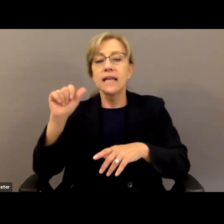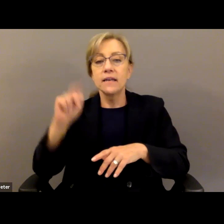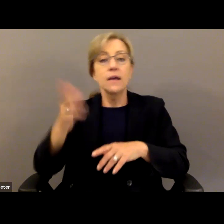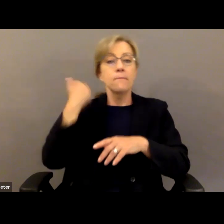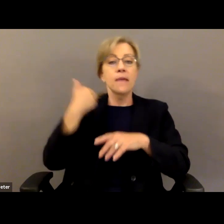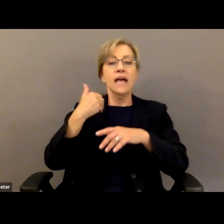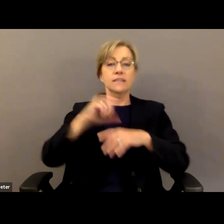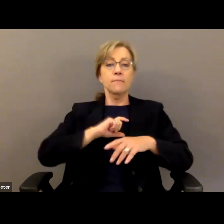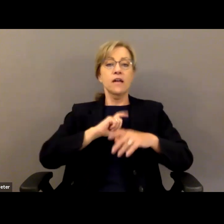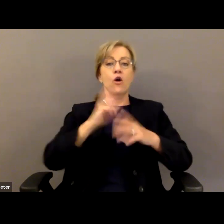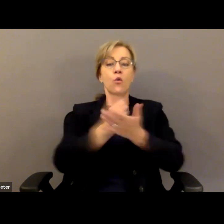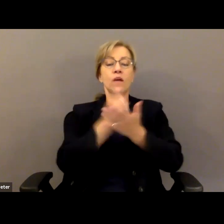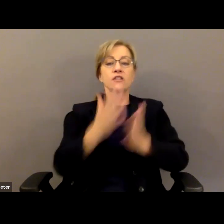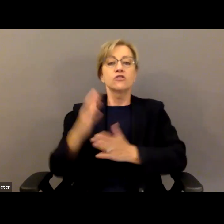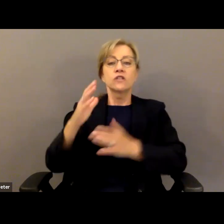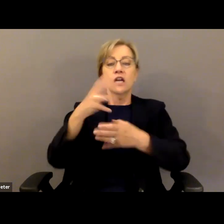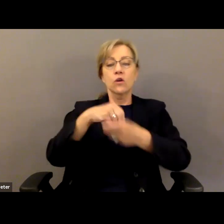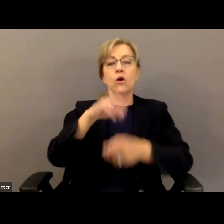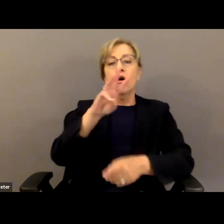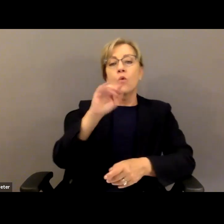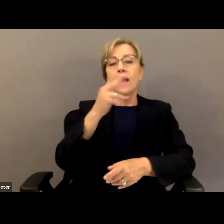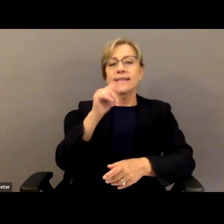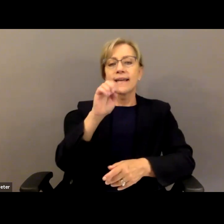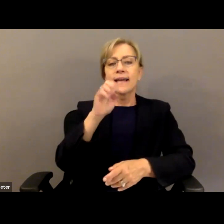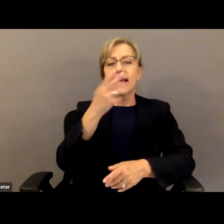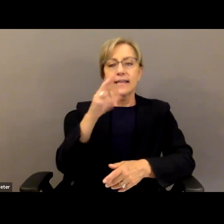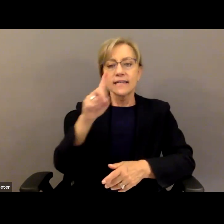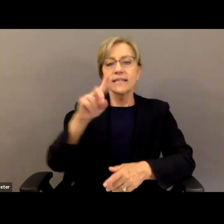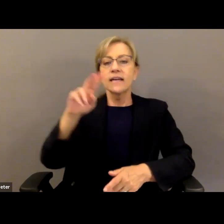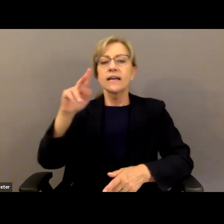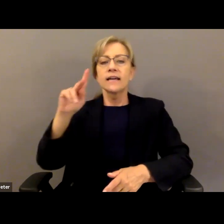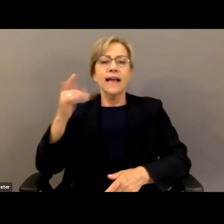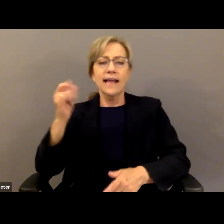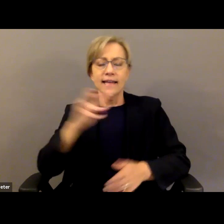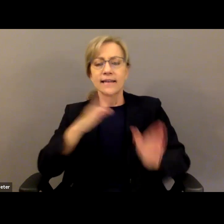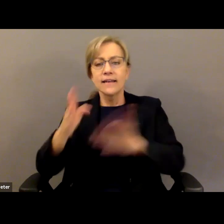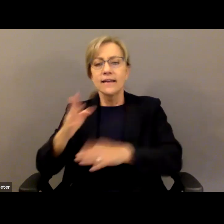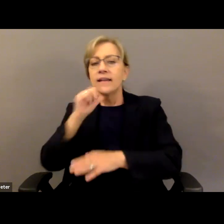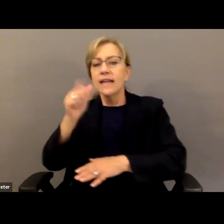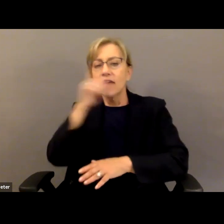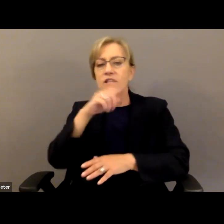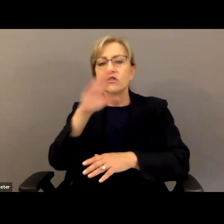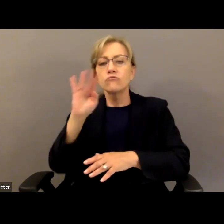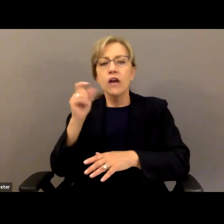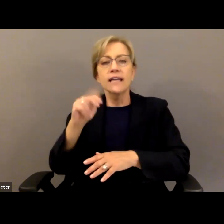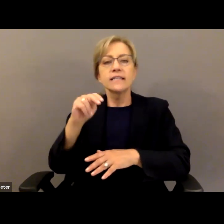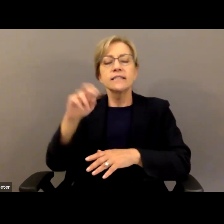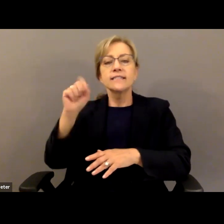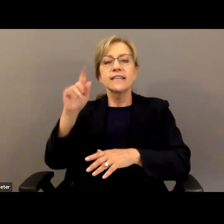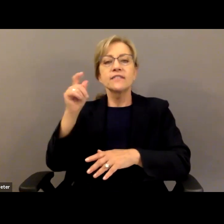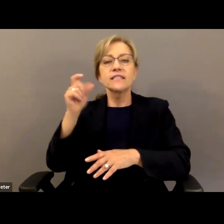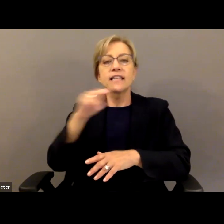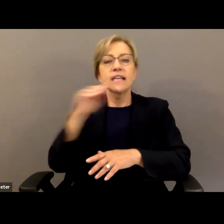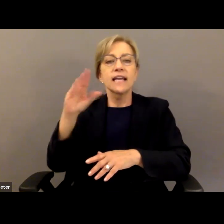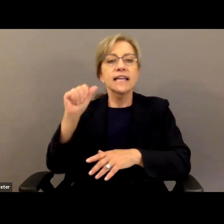for fiction, Colson Whitehead and Viet Thanh Nguyen, and for nonfiction, Brian Stevenson and Kesey Lehman. The